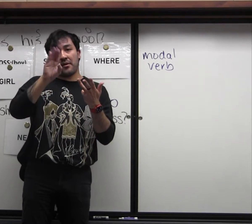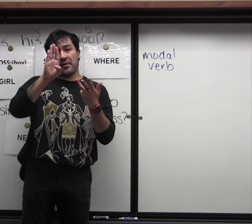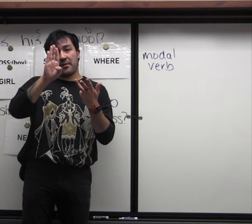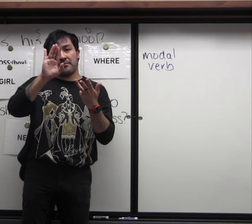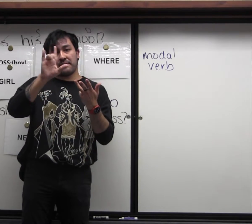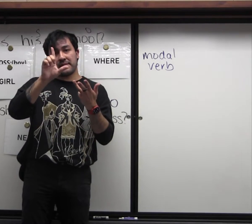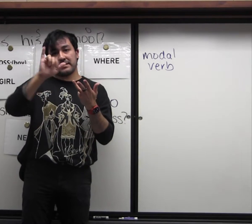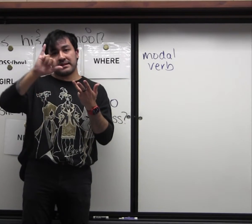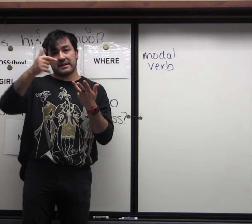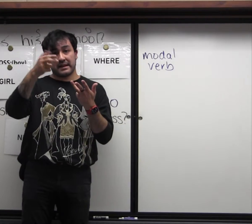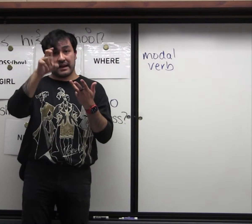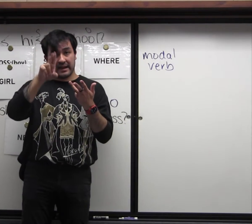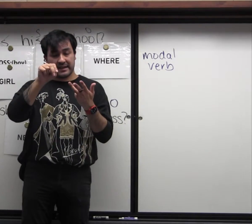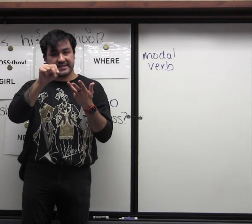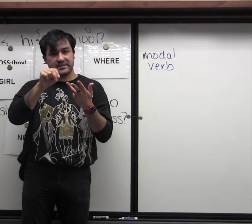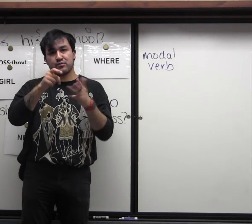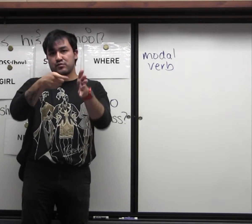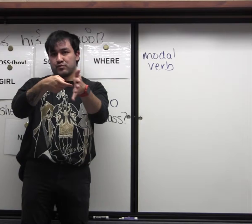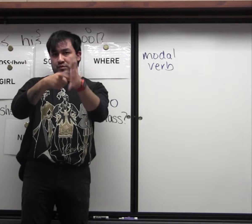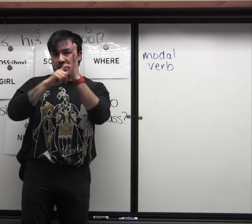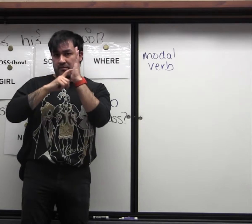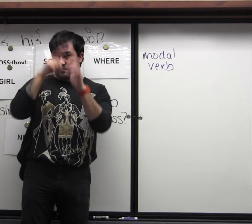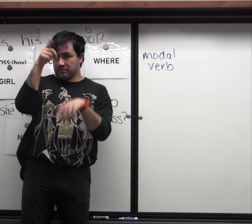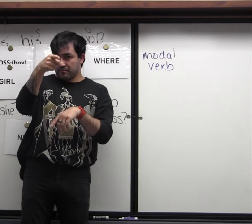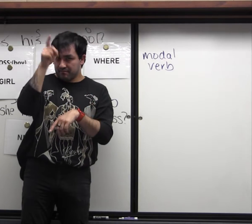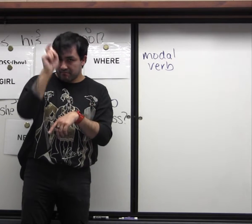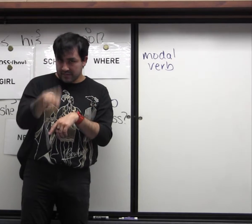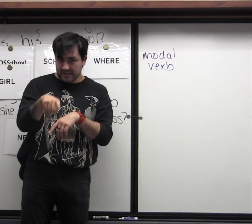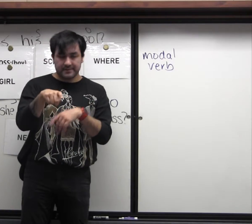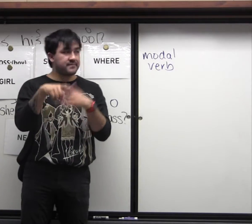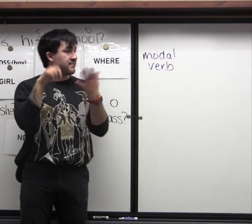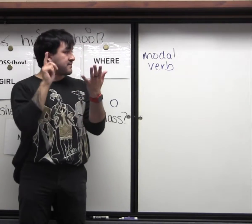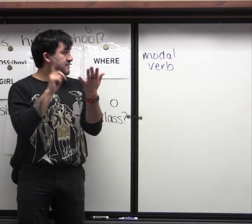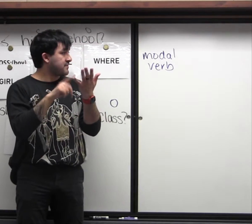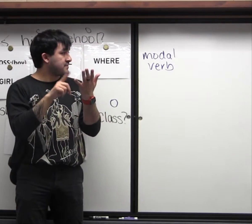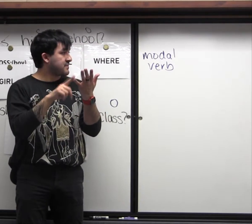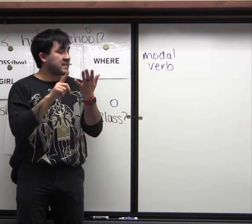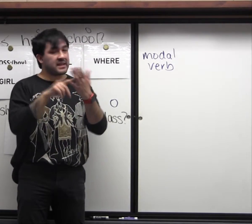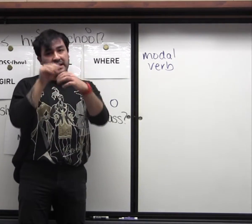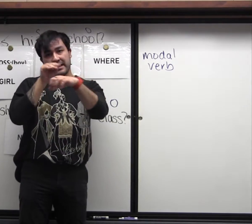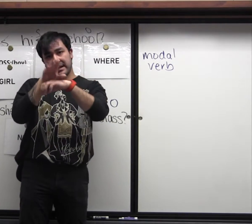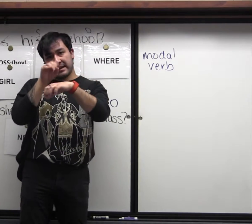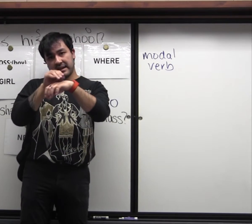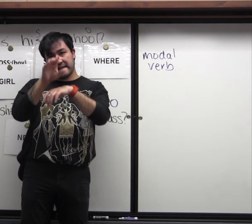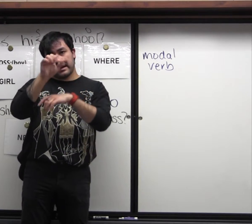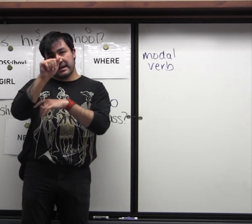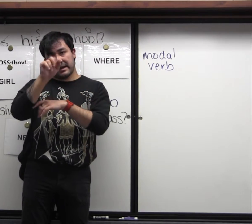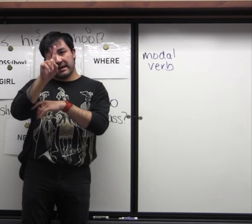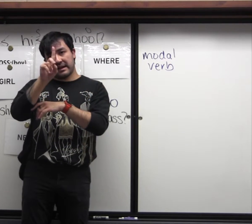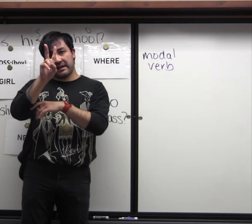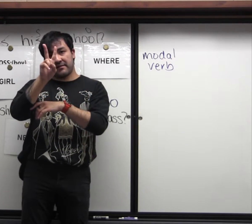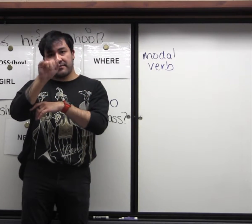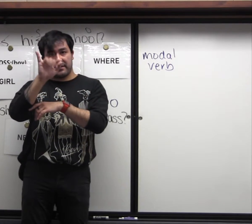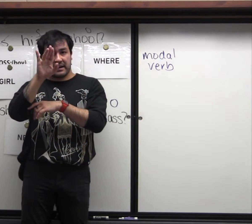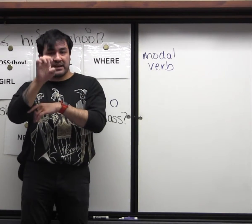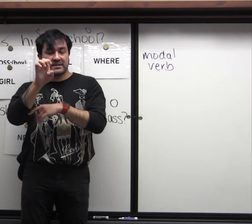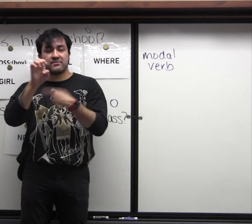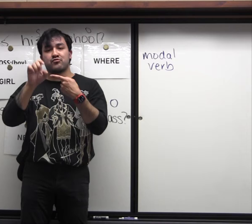There is obligation or requirement, you must do something. And there's also advice, and